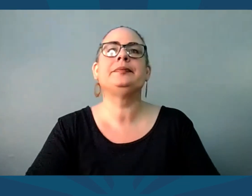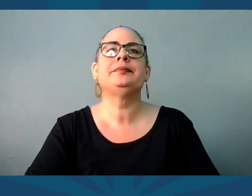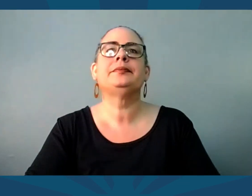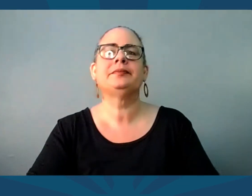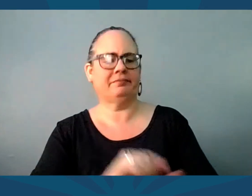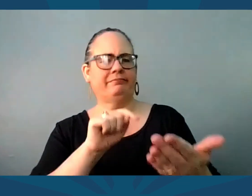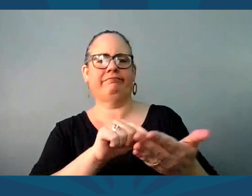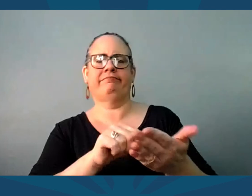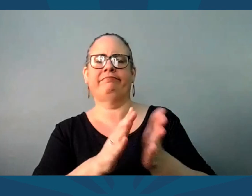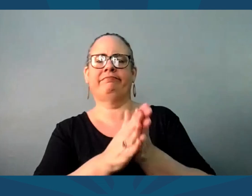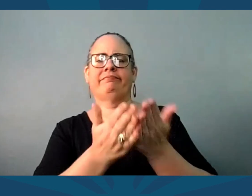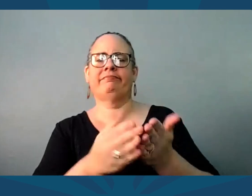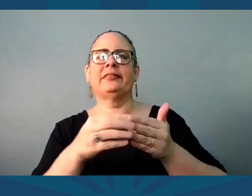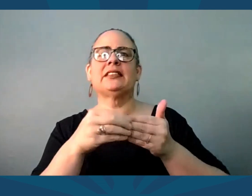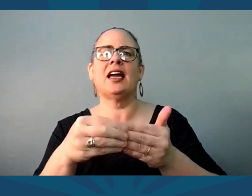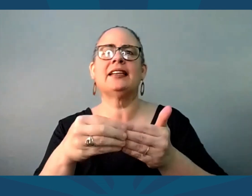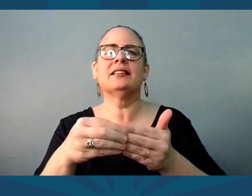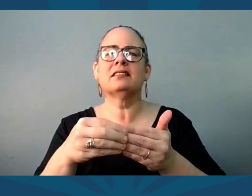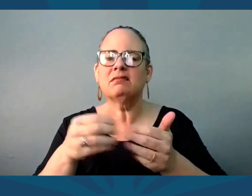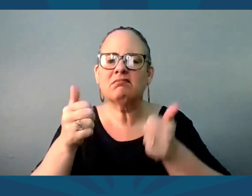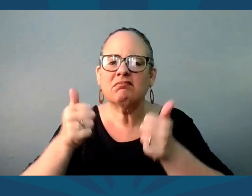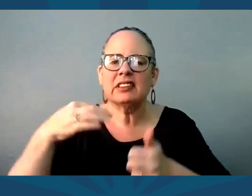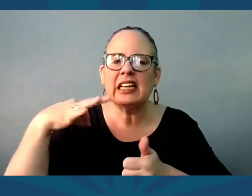Candidate information.